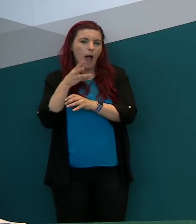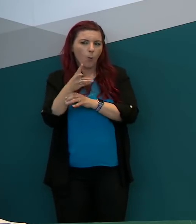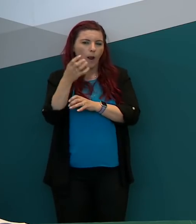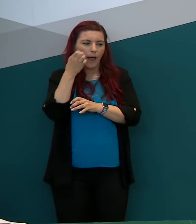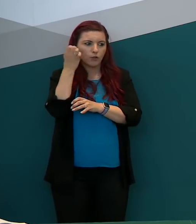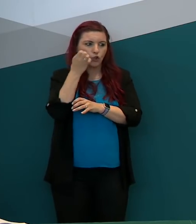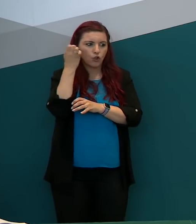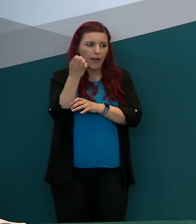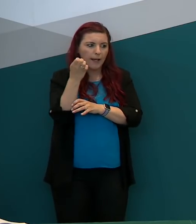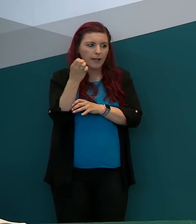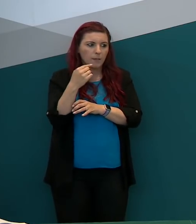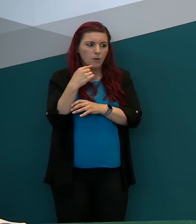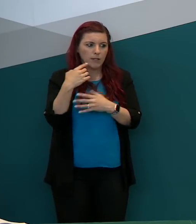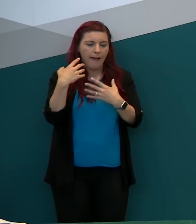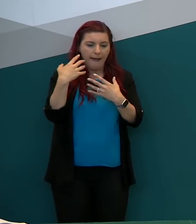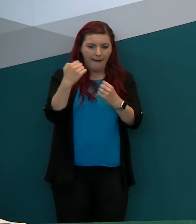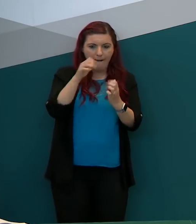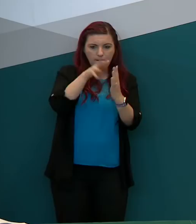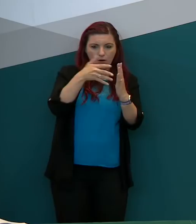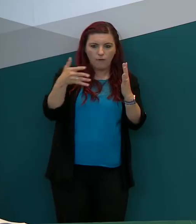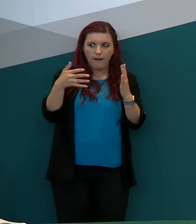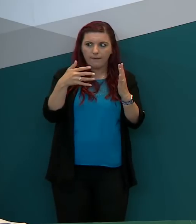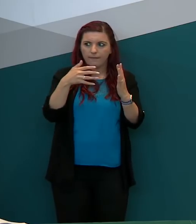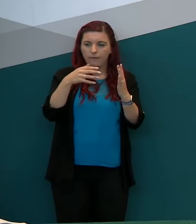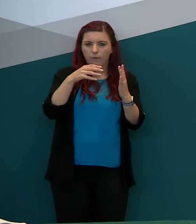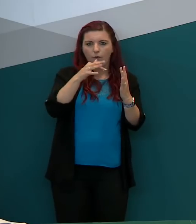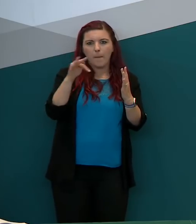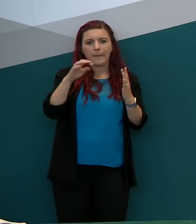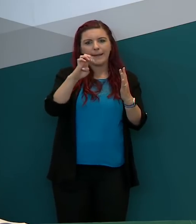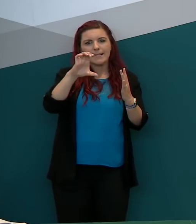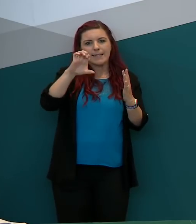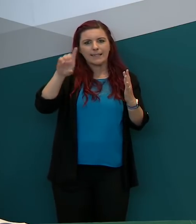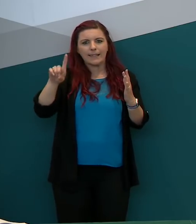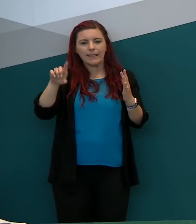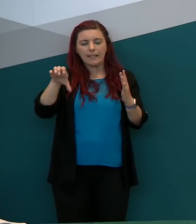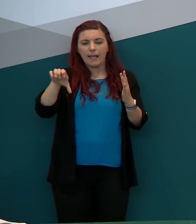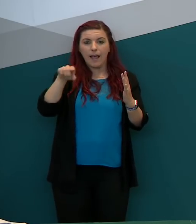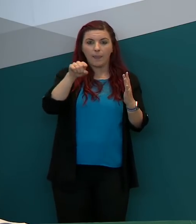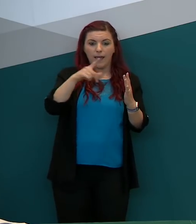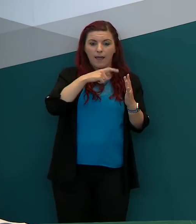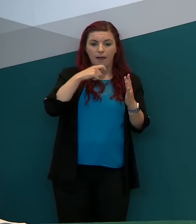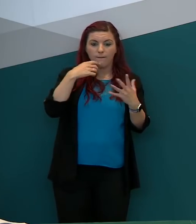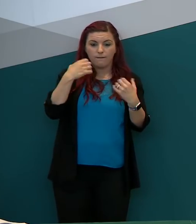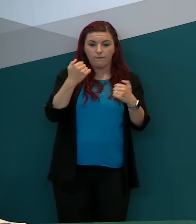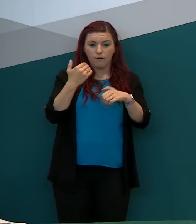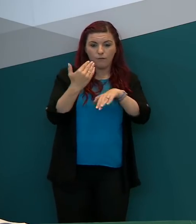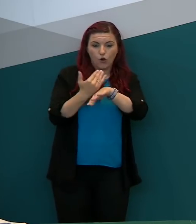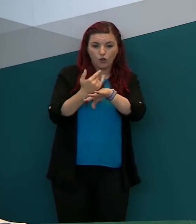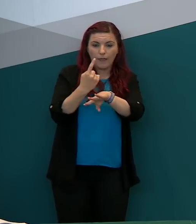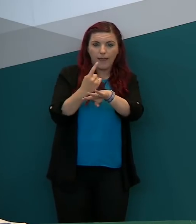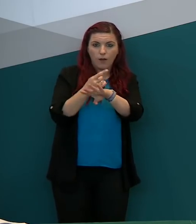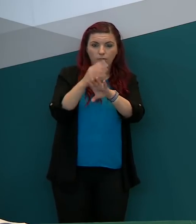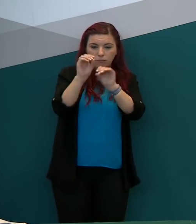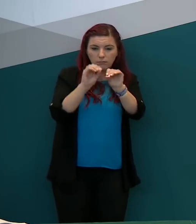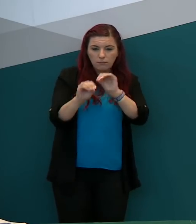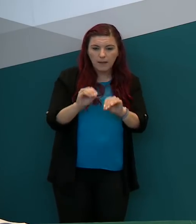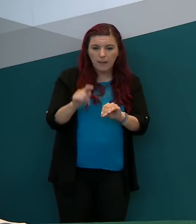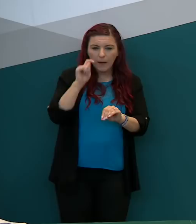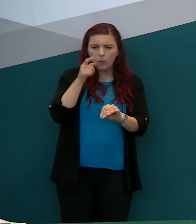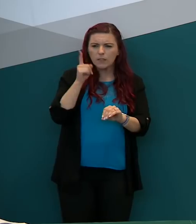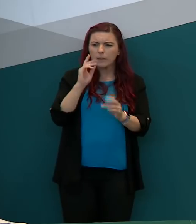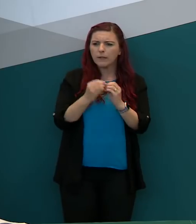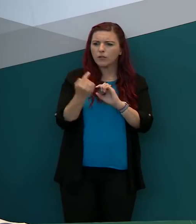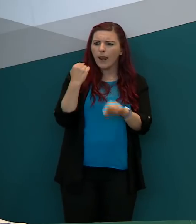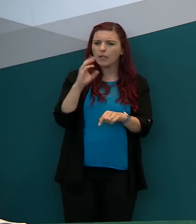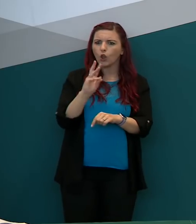But I have a table that sets out, if you like, each of these parameters and the assumptions that we make in the modelling. We had it last Thursday, and I